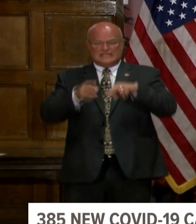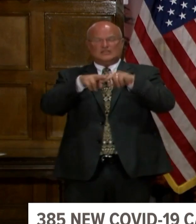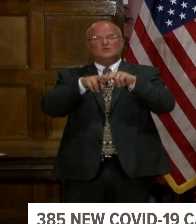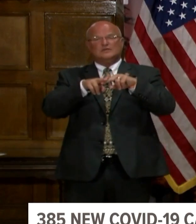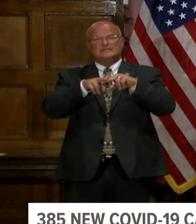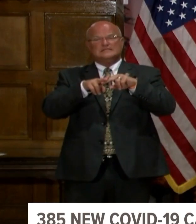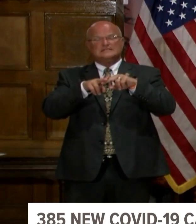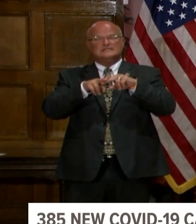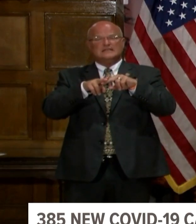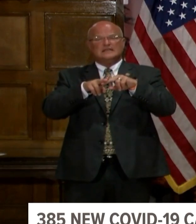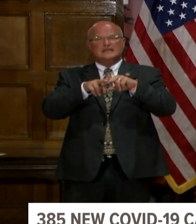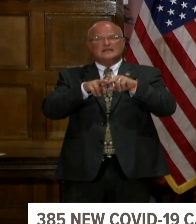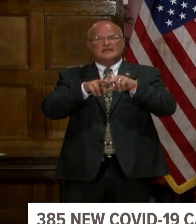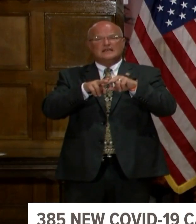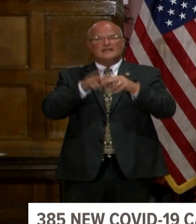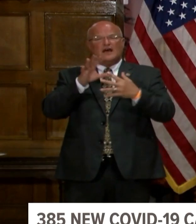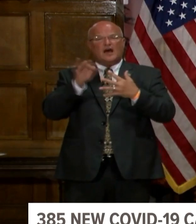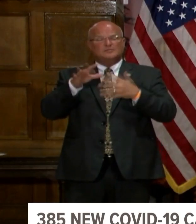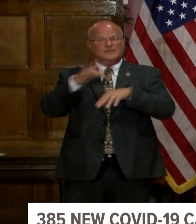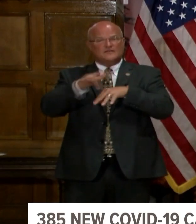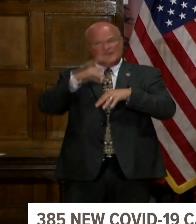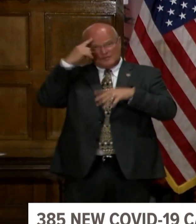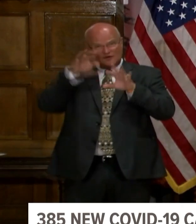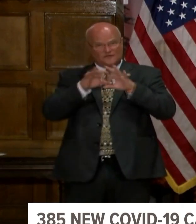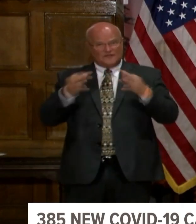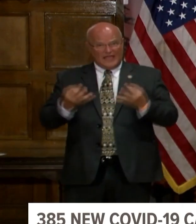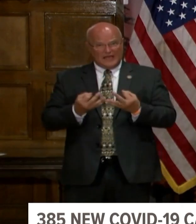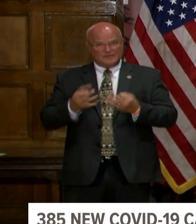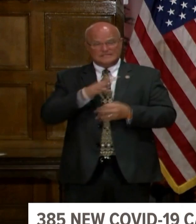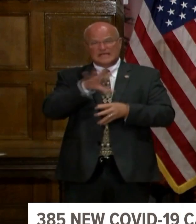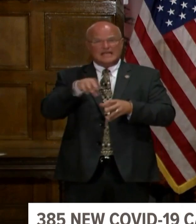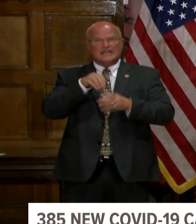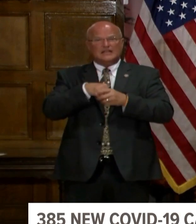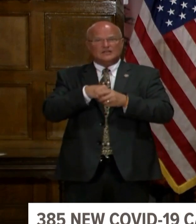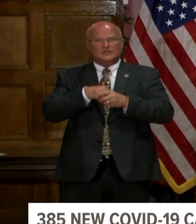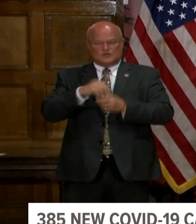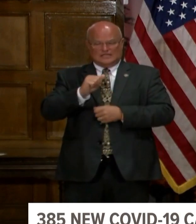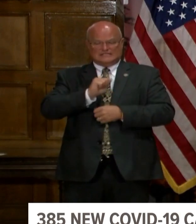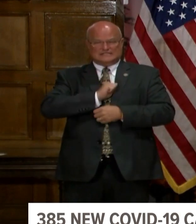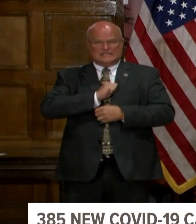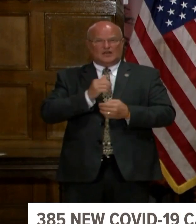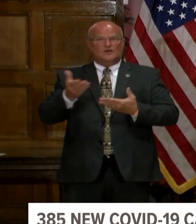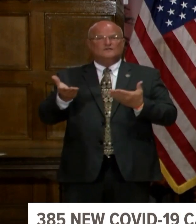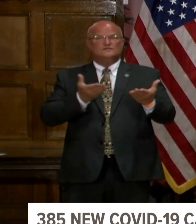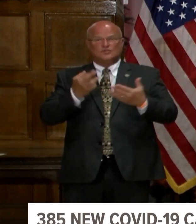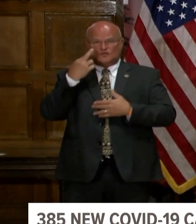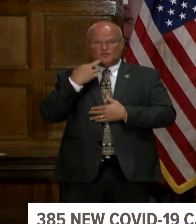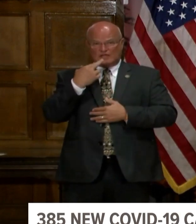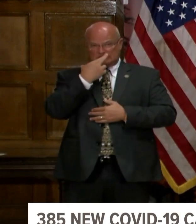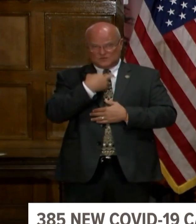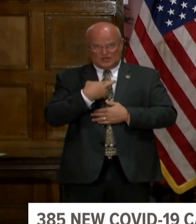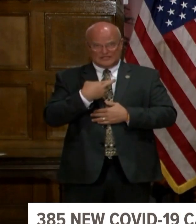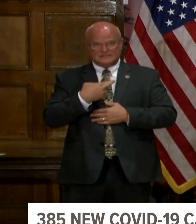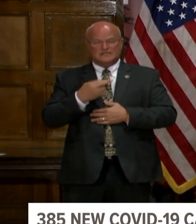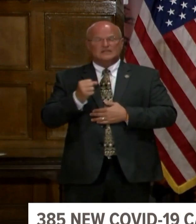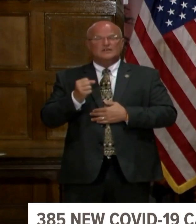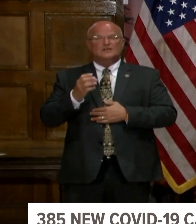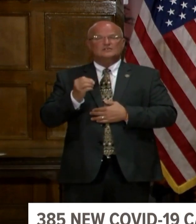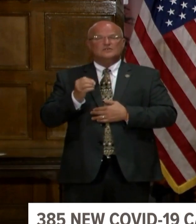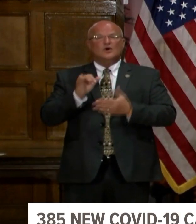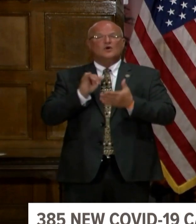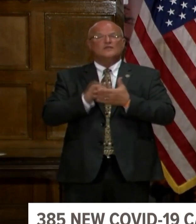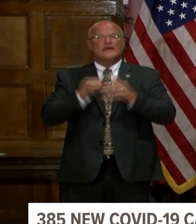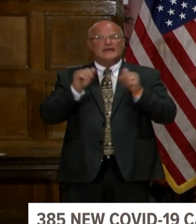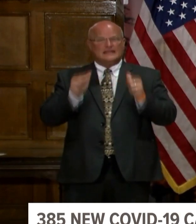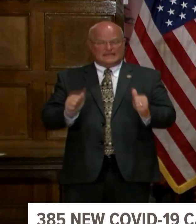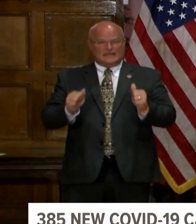increases the options available to families and includes self-serve restaurant venues. And that can